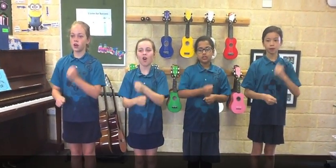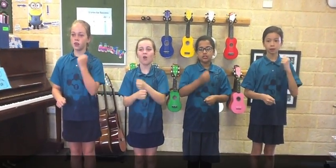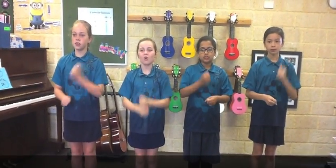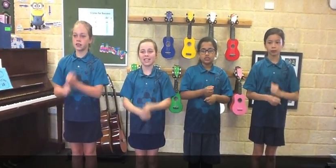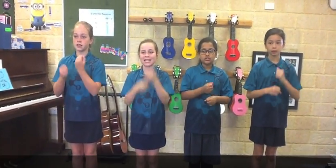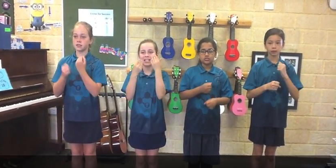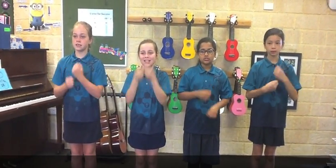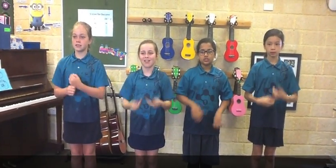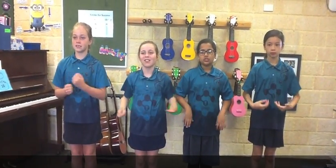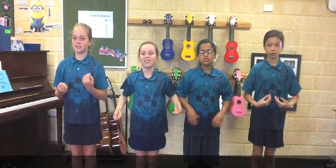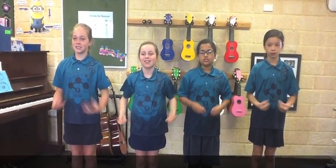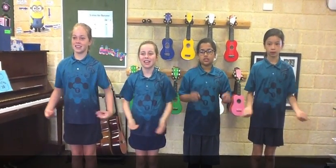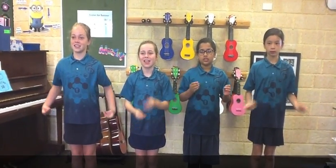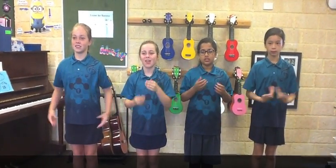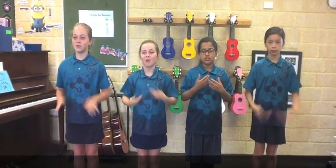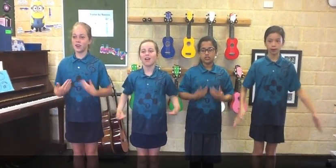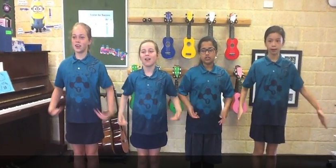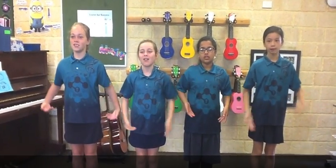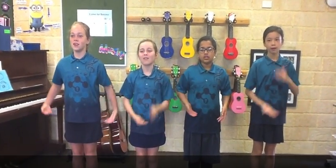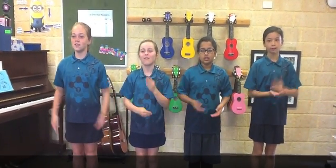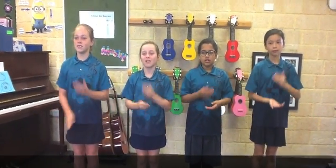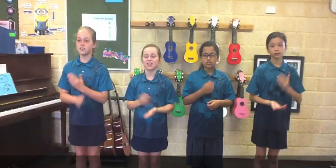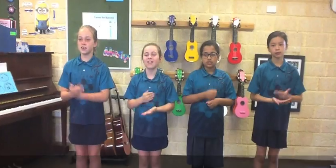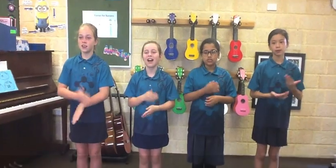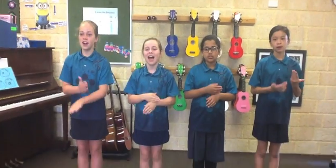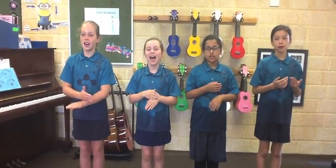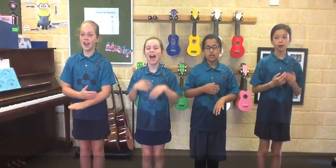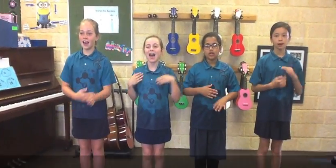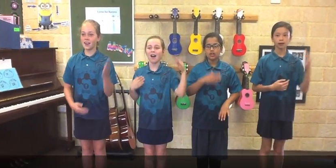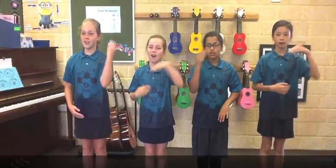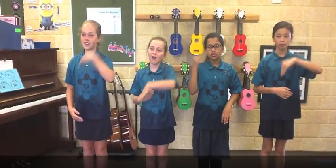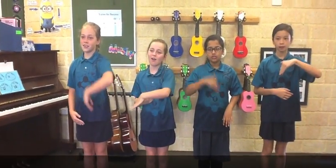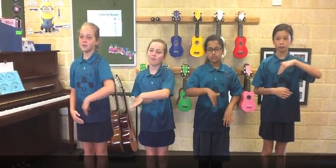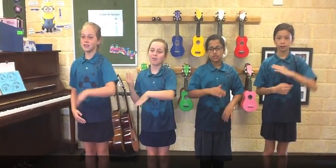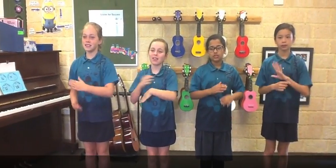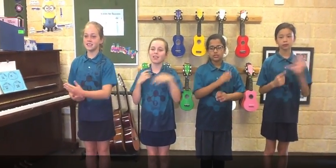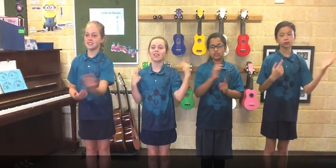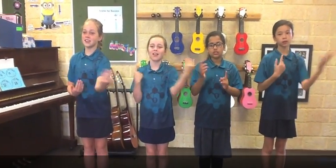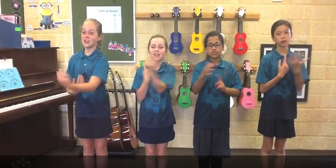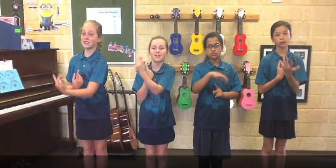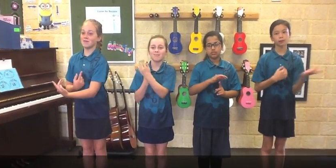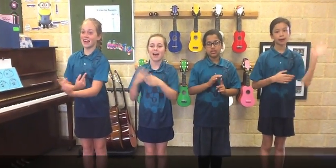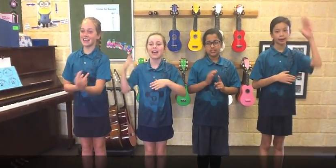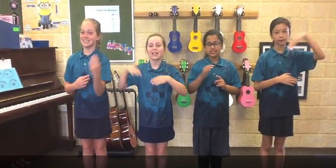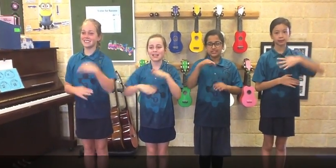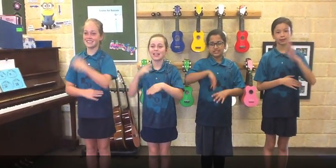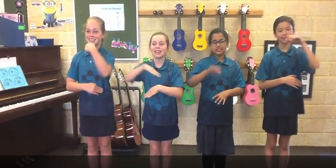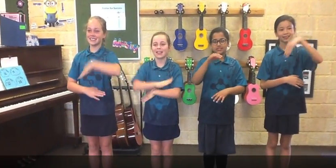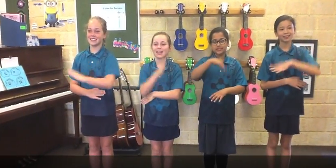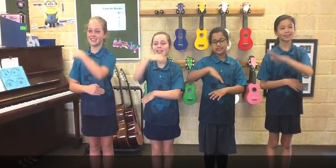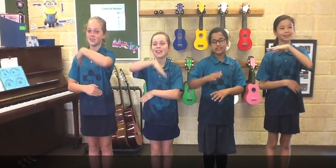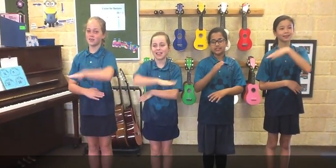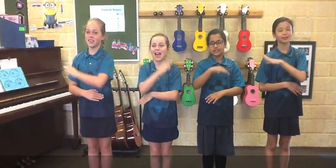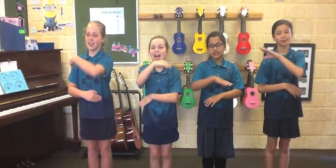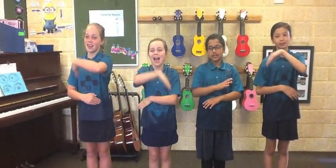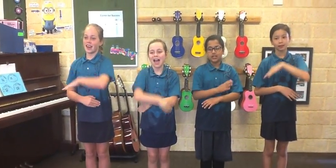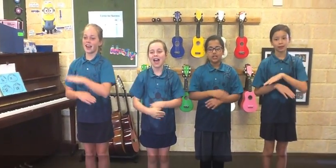golden SW and well how home is by SE